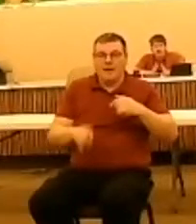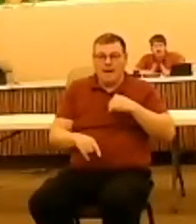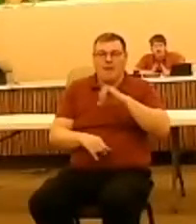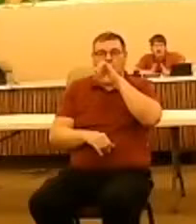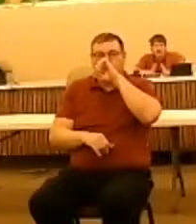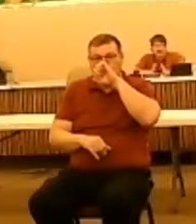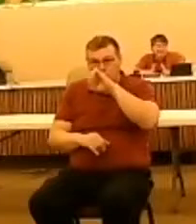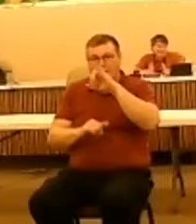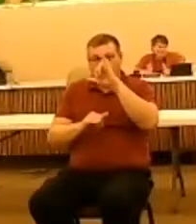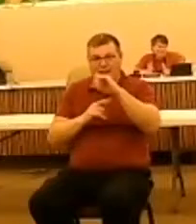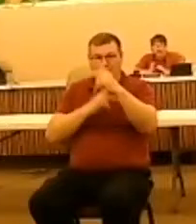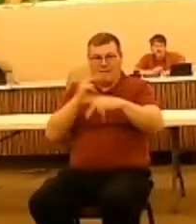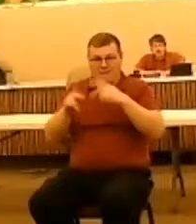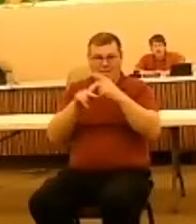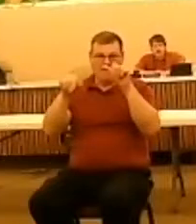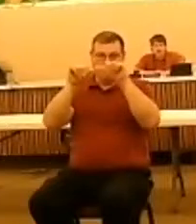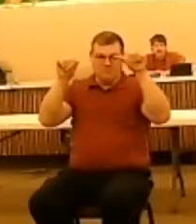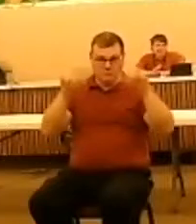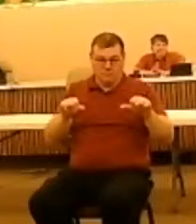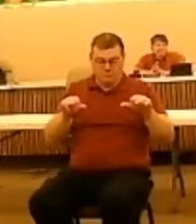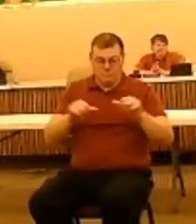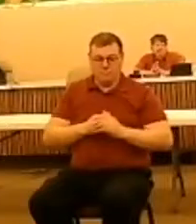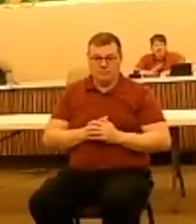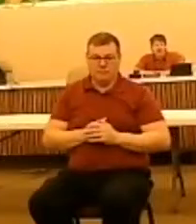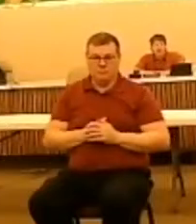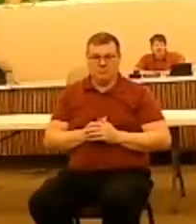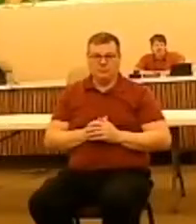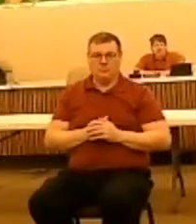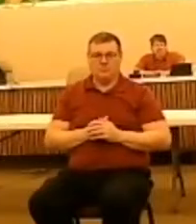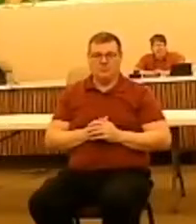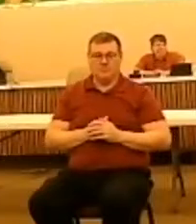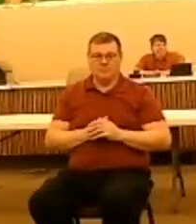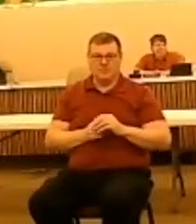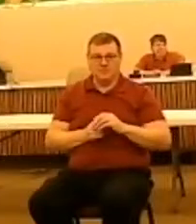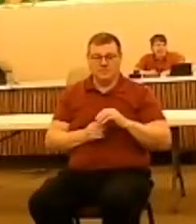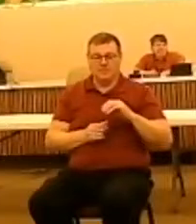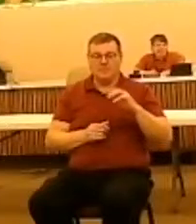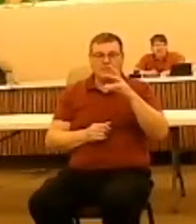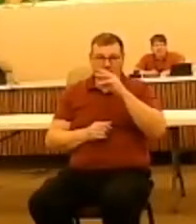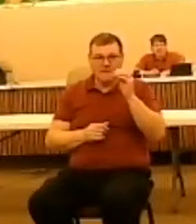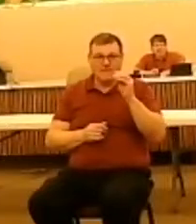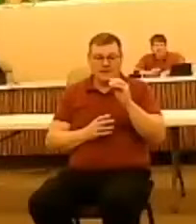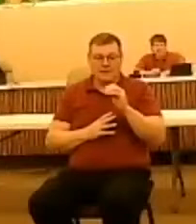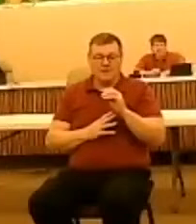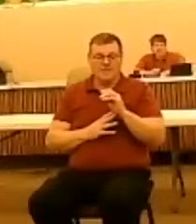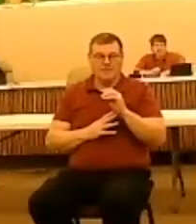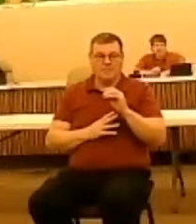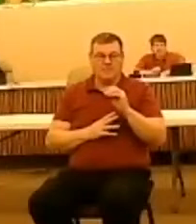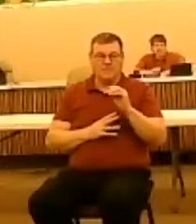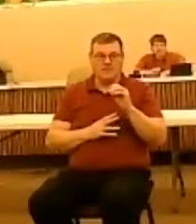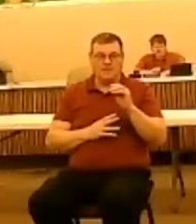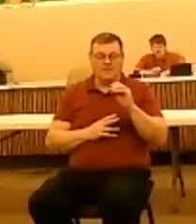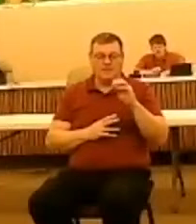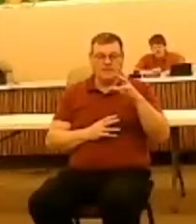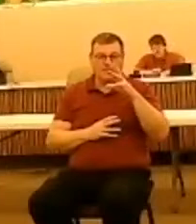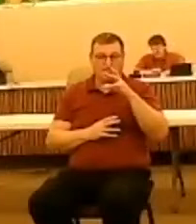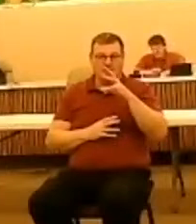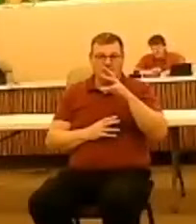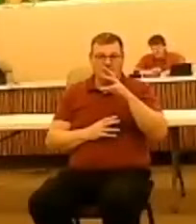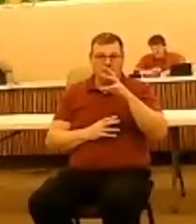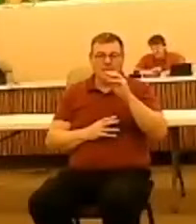that type of architecture. That's Yes, actually, well, a slight